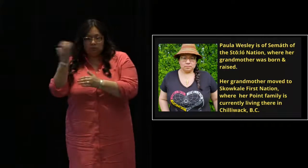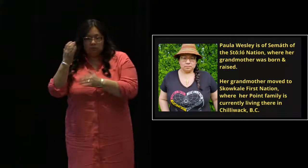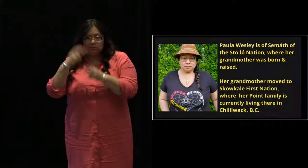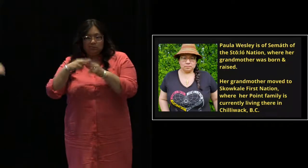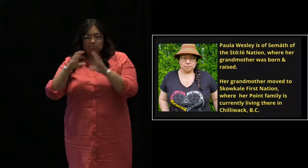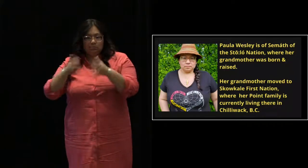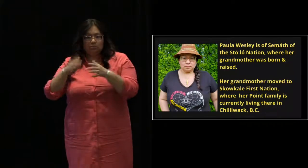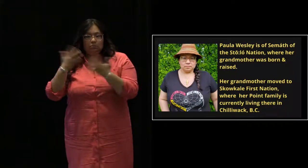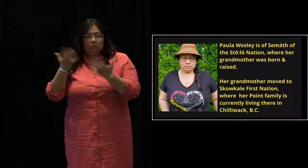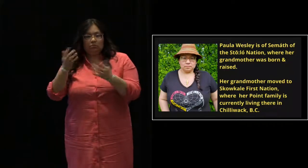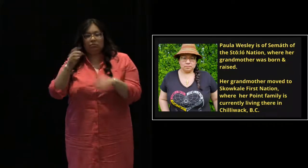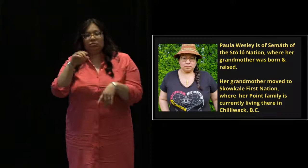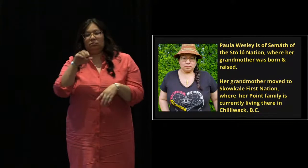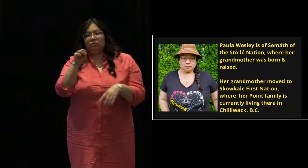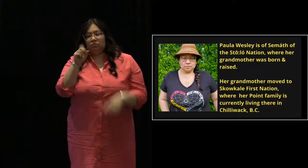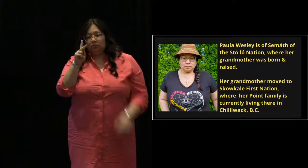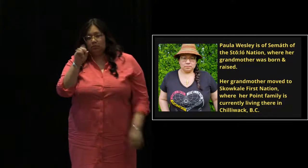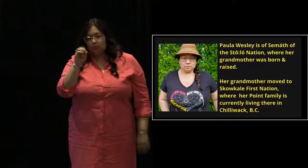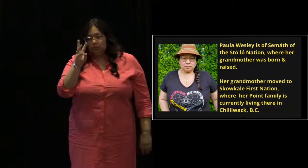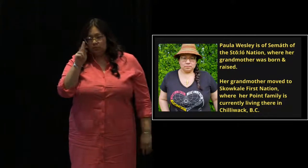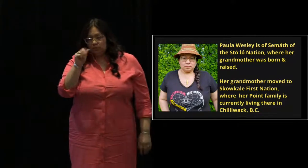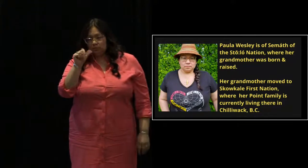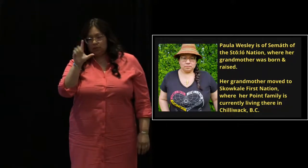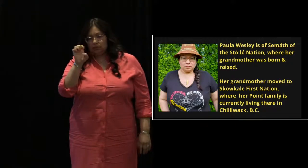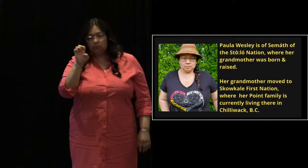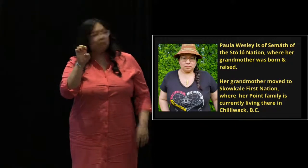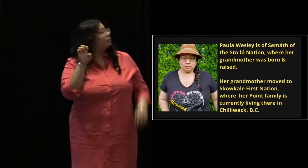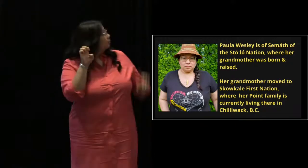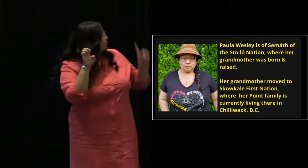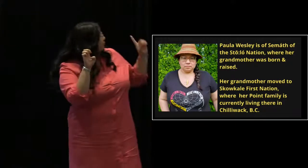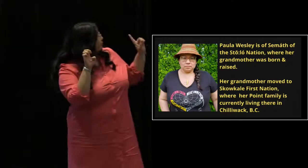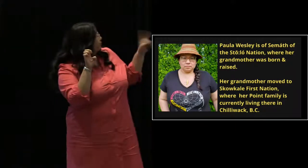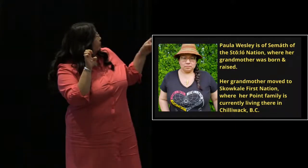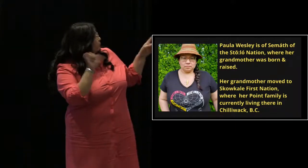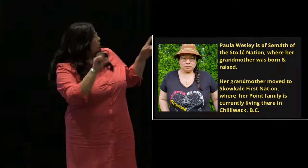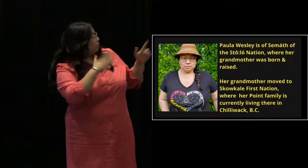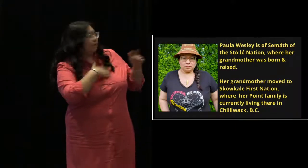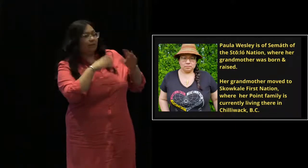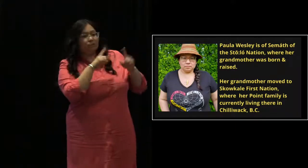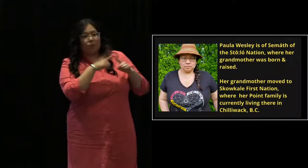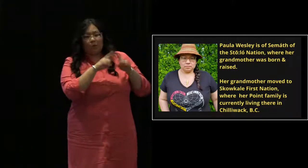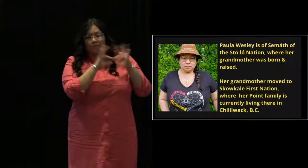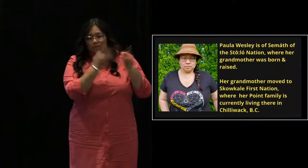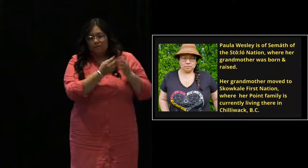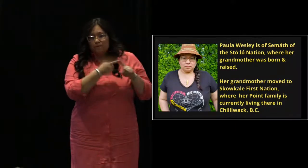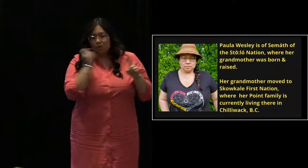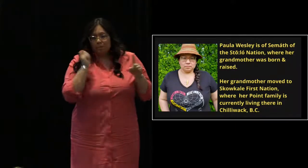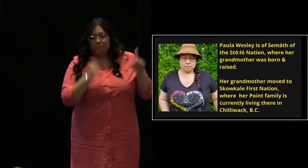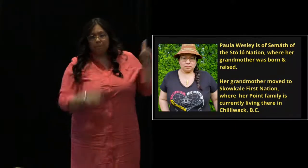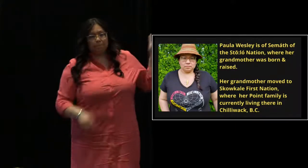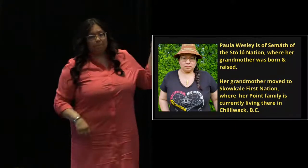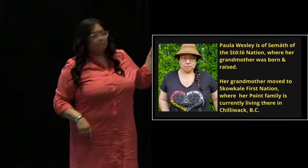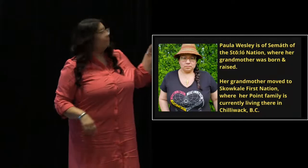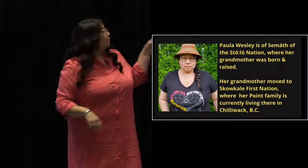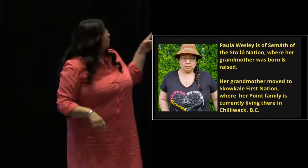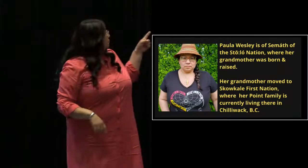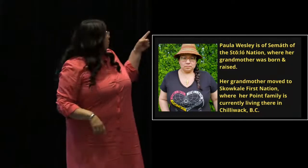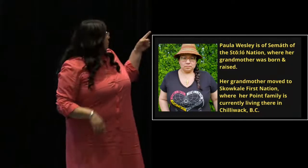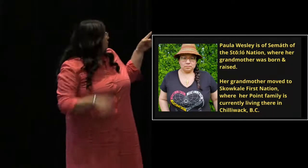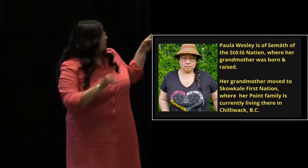Nation and now lives in Chilliwack, part of the Skokale First Nation. Her Point family currently lives there.